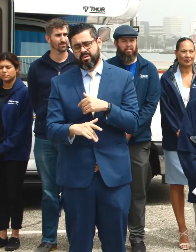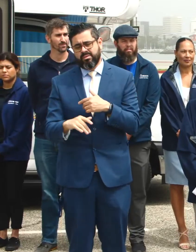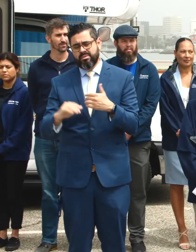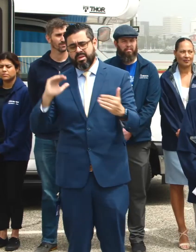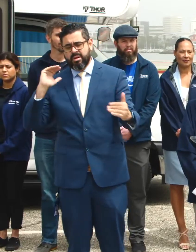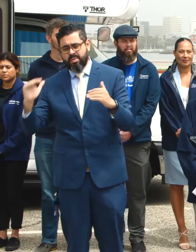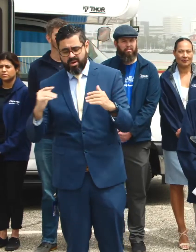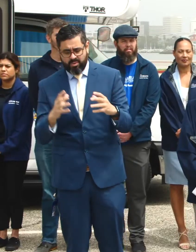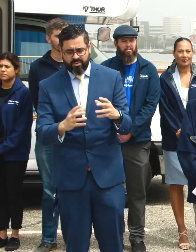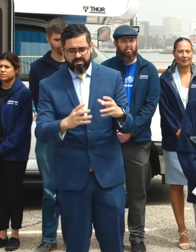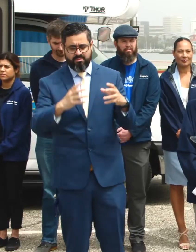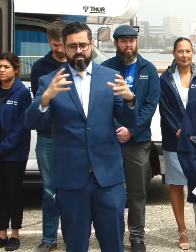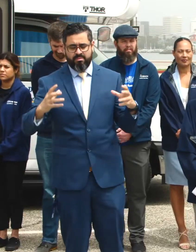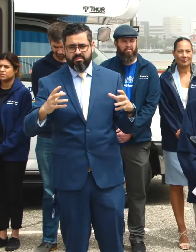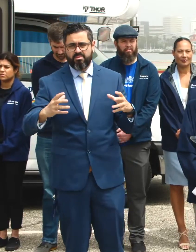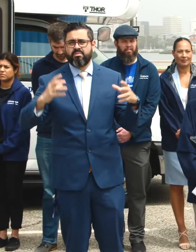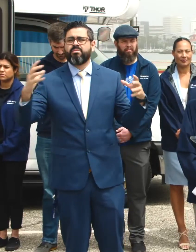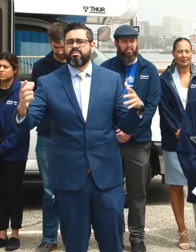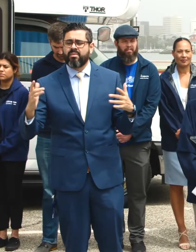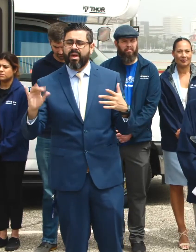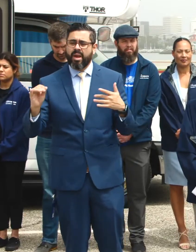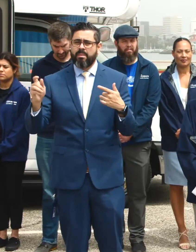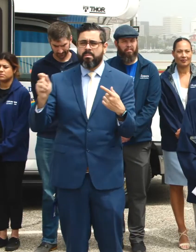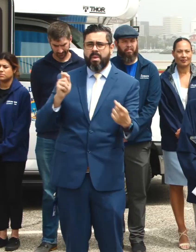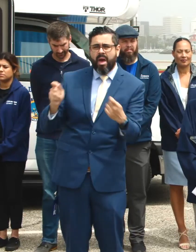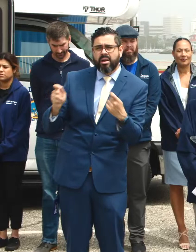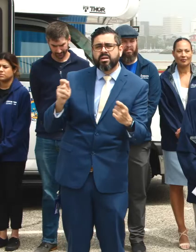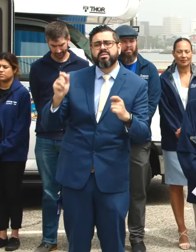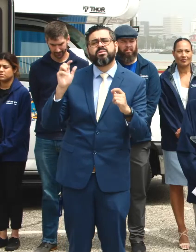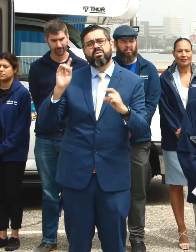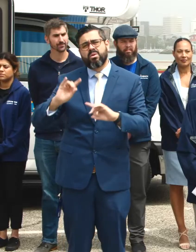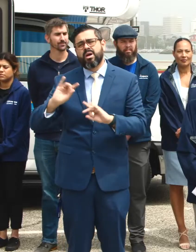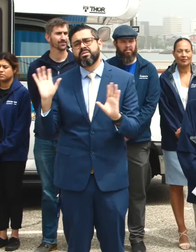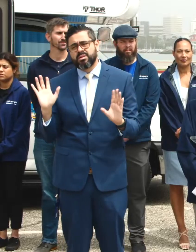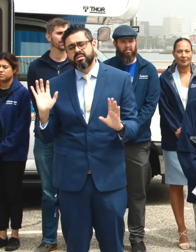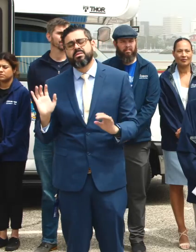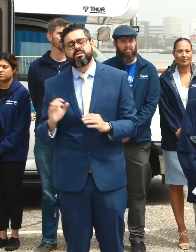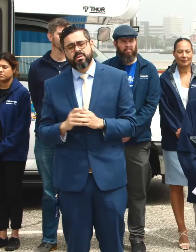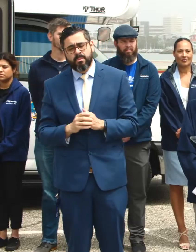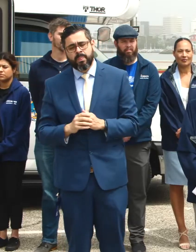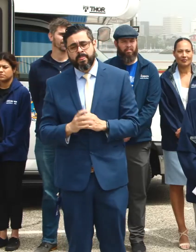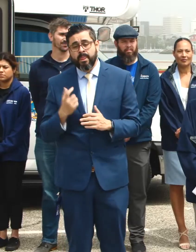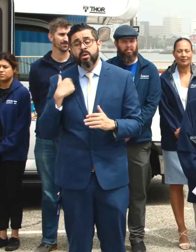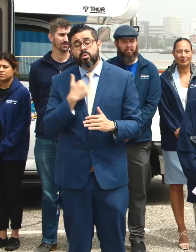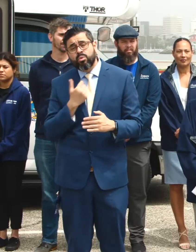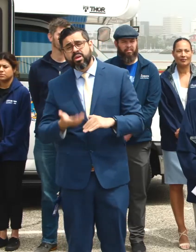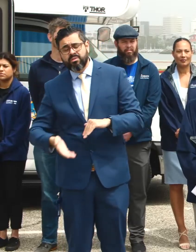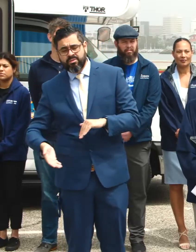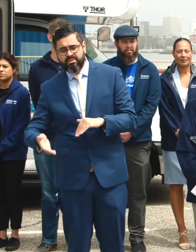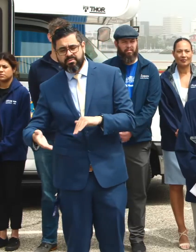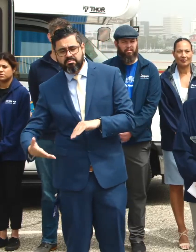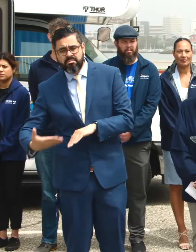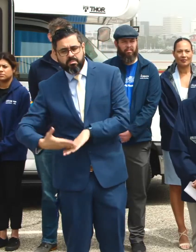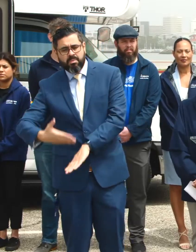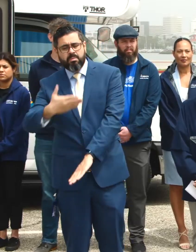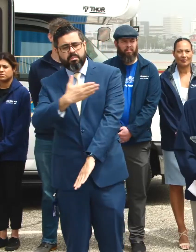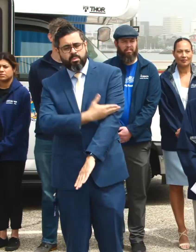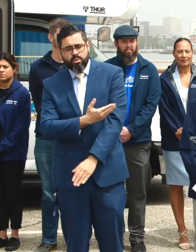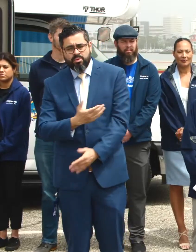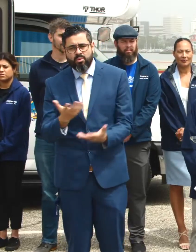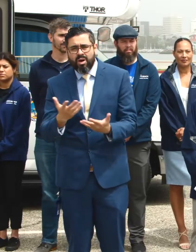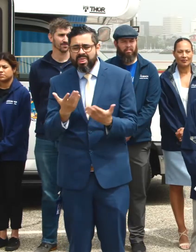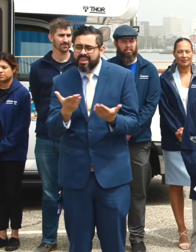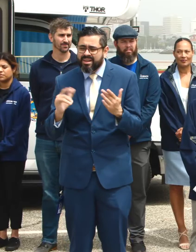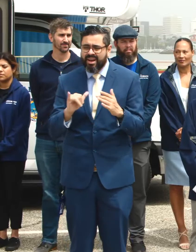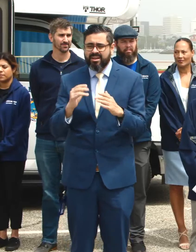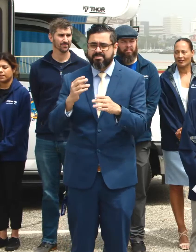2022. So we've built capacity to be able to manage this crisis a whole lot better. We've even built additional capacity like the MAC that's